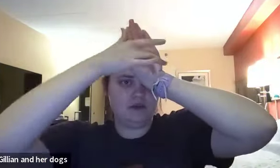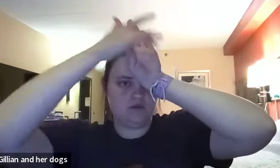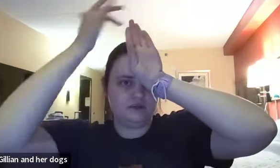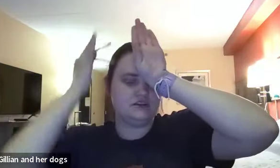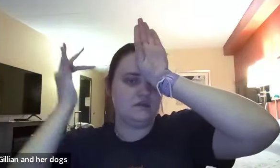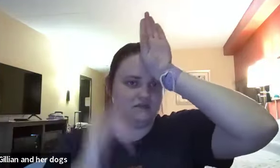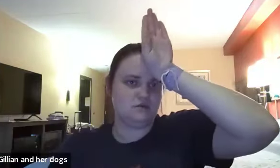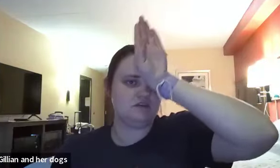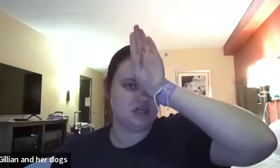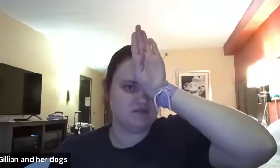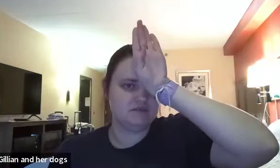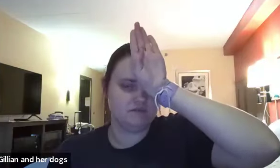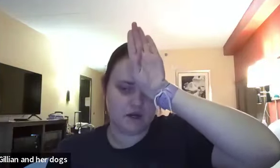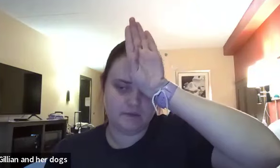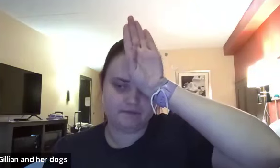of really tall. That's why the shape of it, fireman.